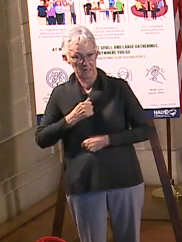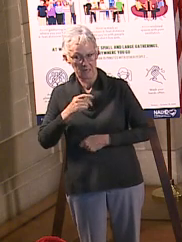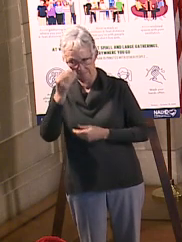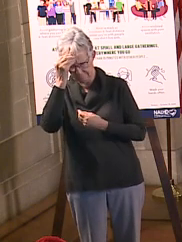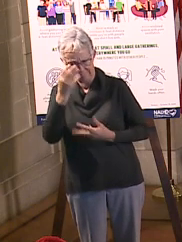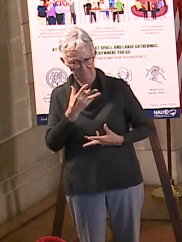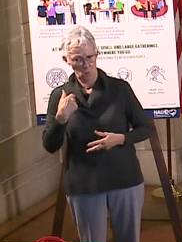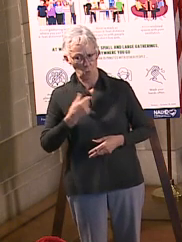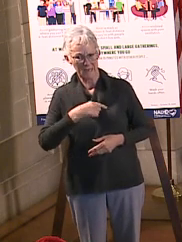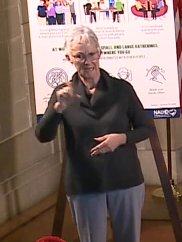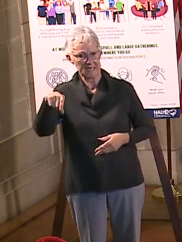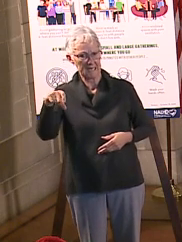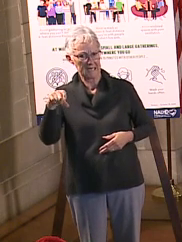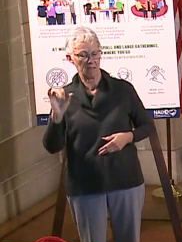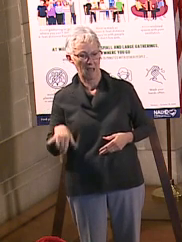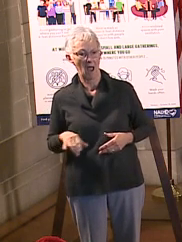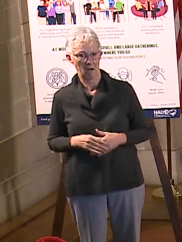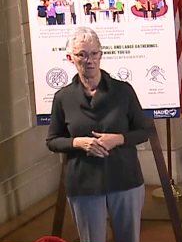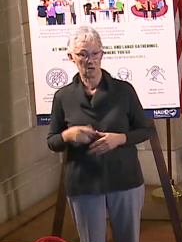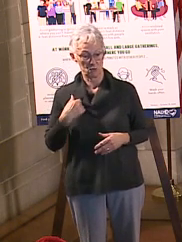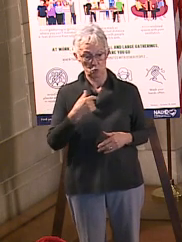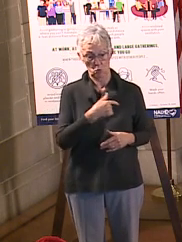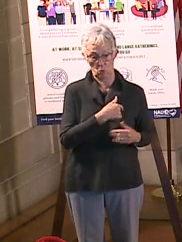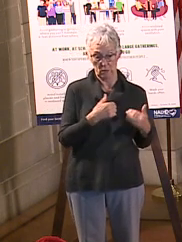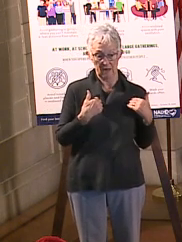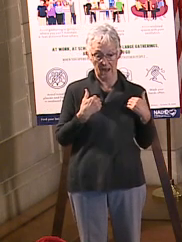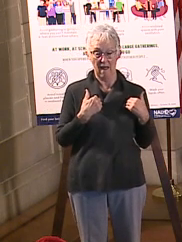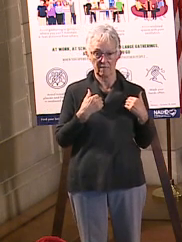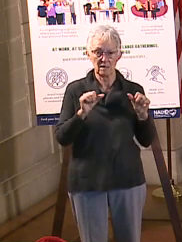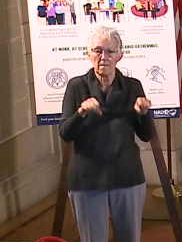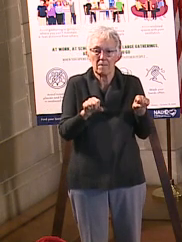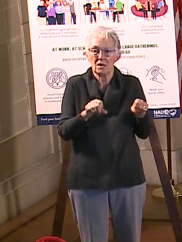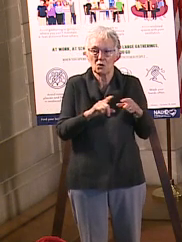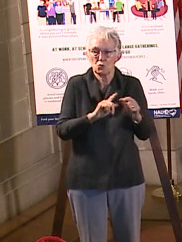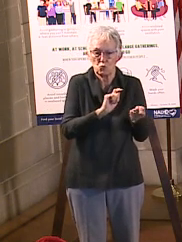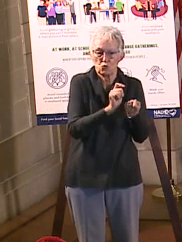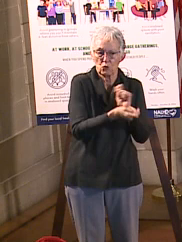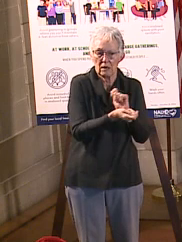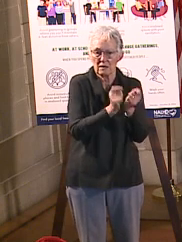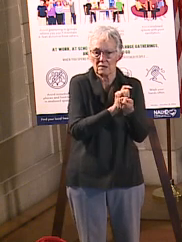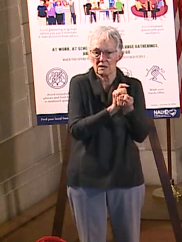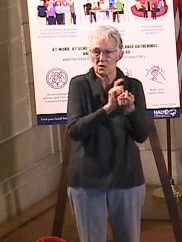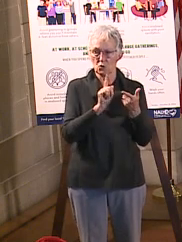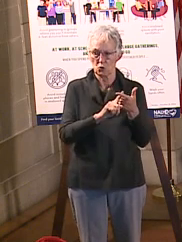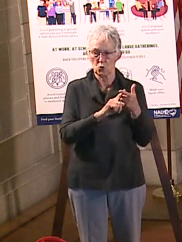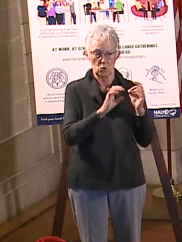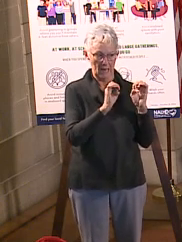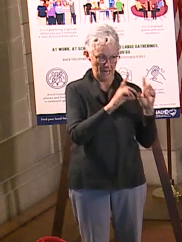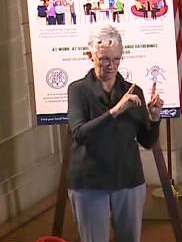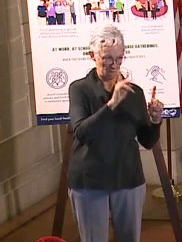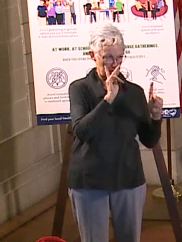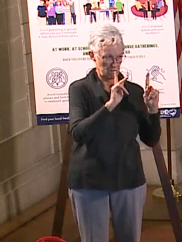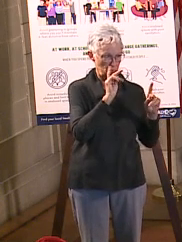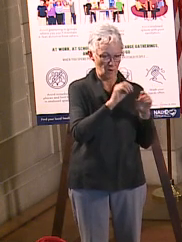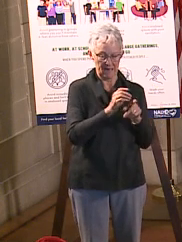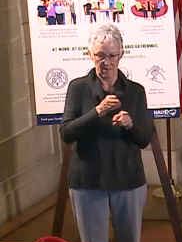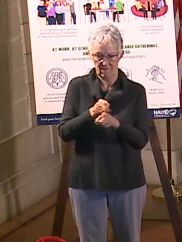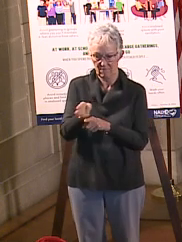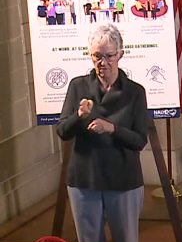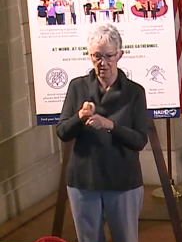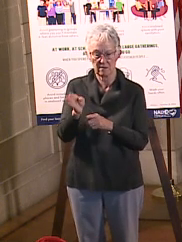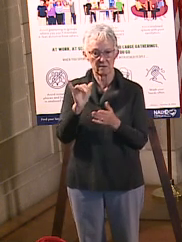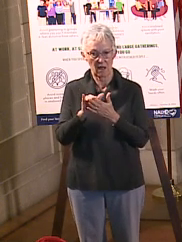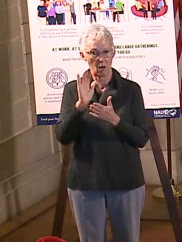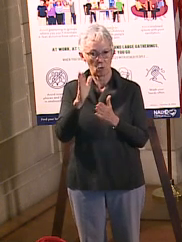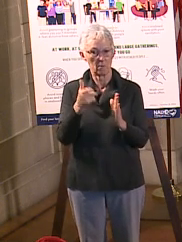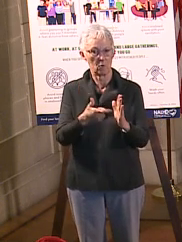capabilities, and this is something else that's very special about the Midwest. You know, this university-affiliated research center may not actually be located